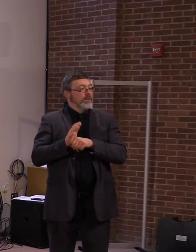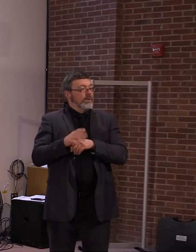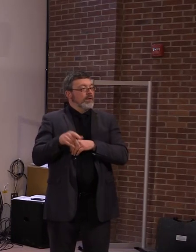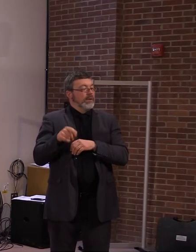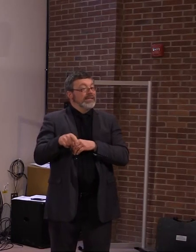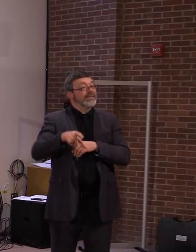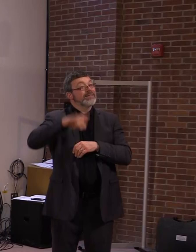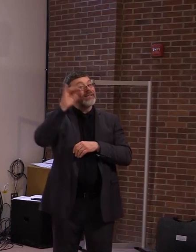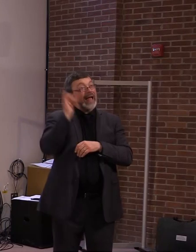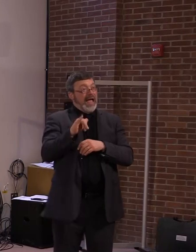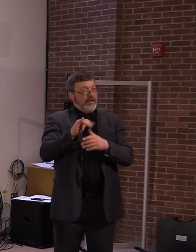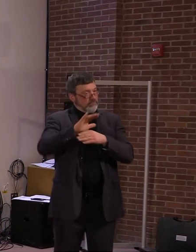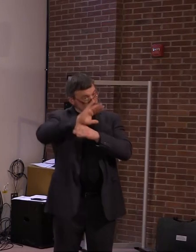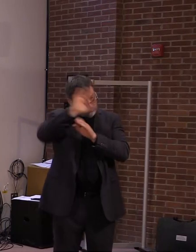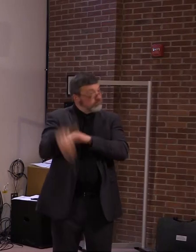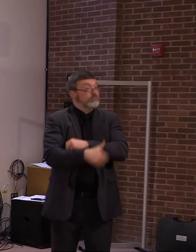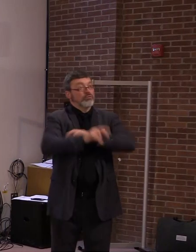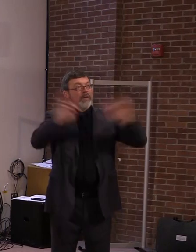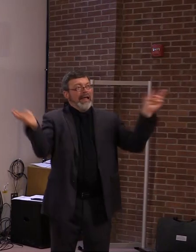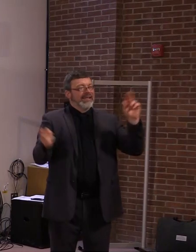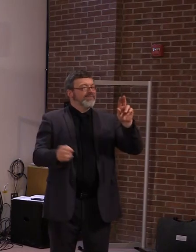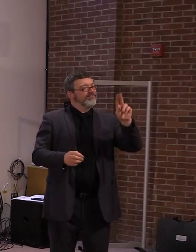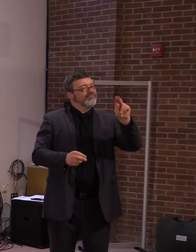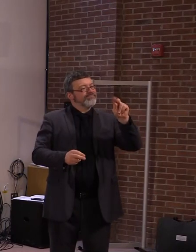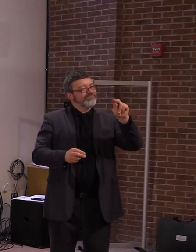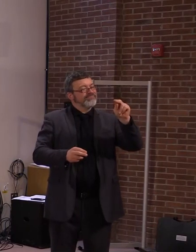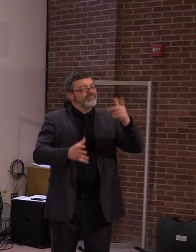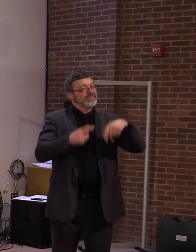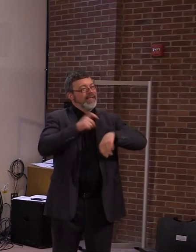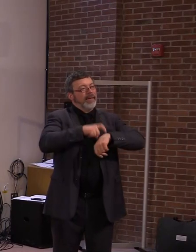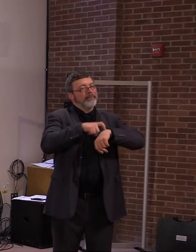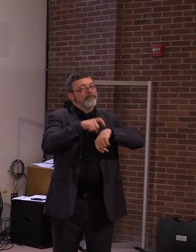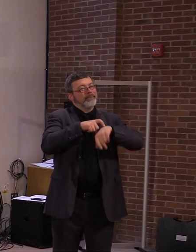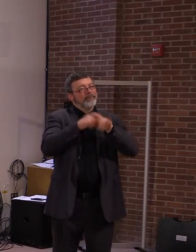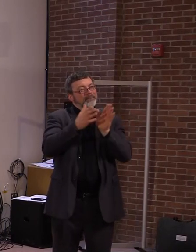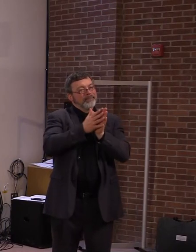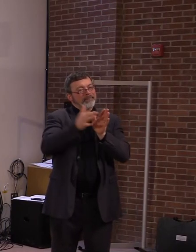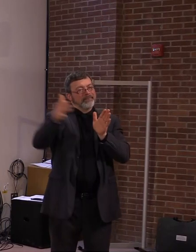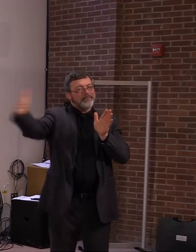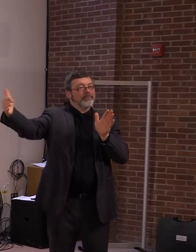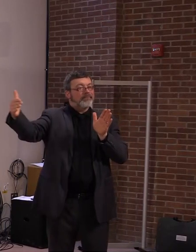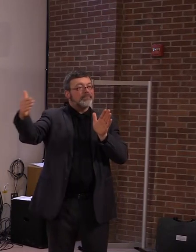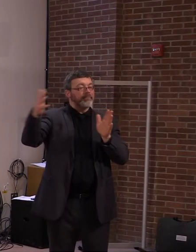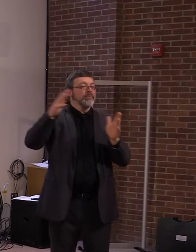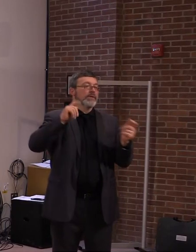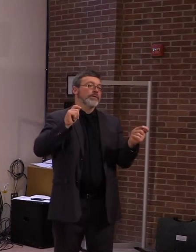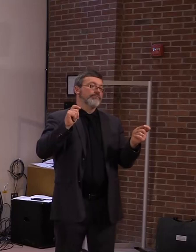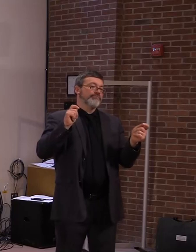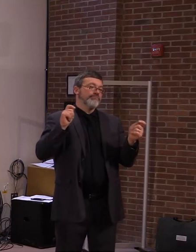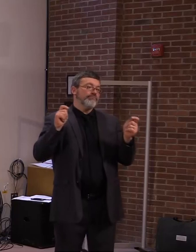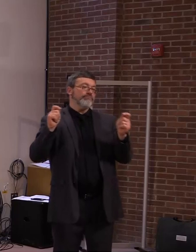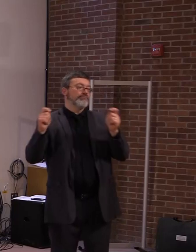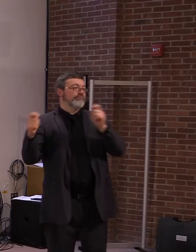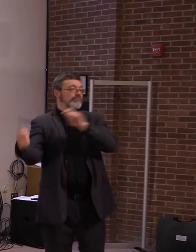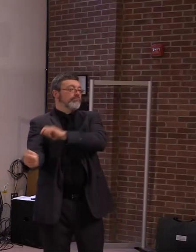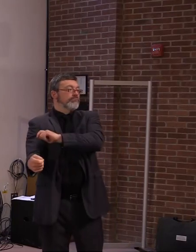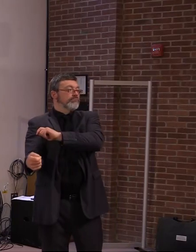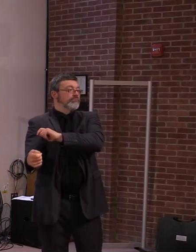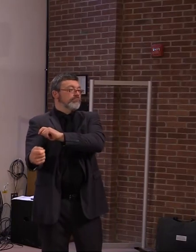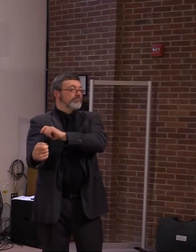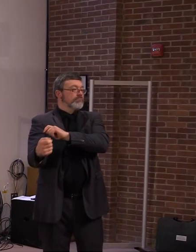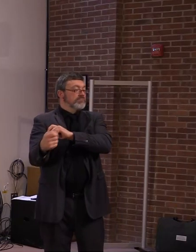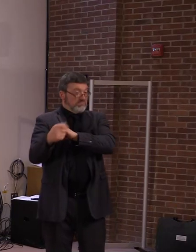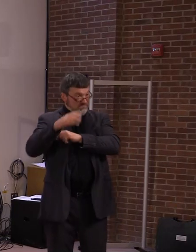a transition because sooner or later, we are going to be in the endemic phase of this, and this is going to be